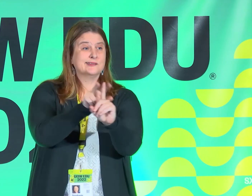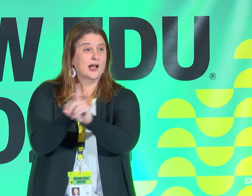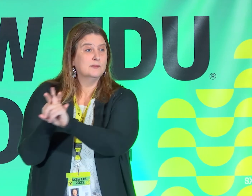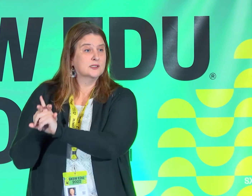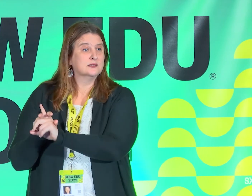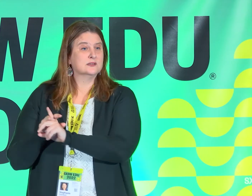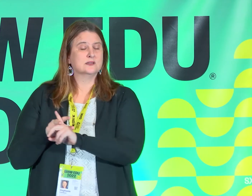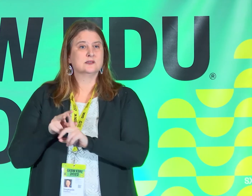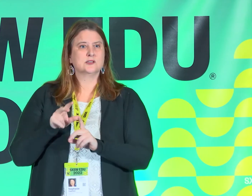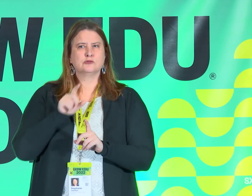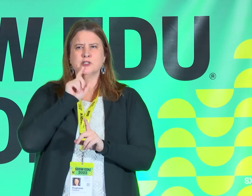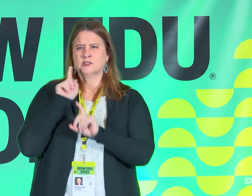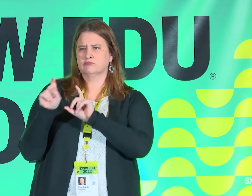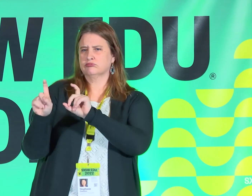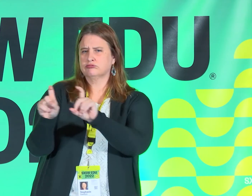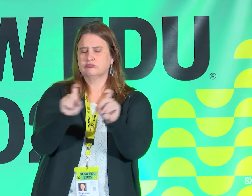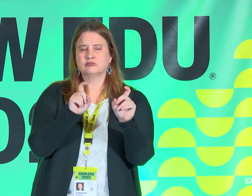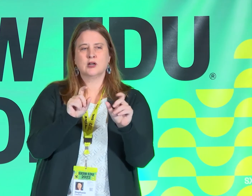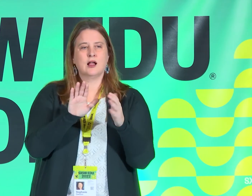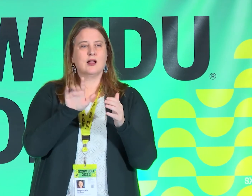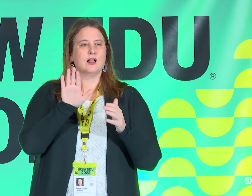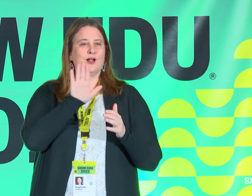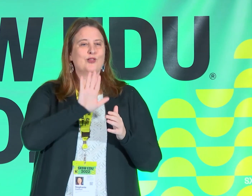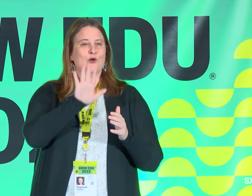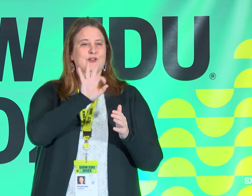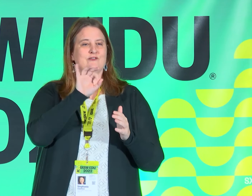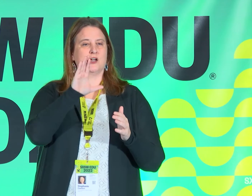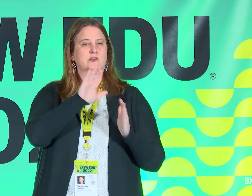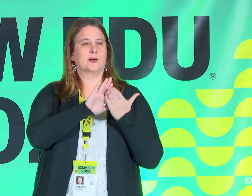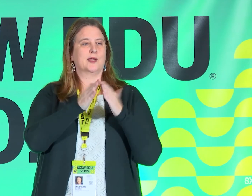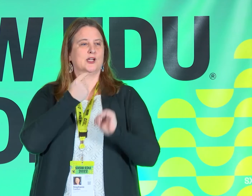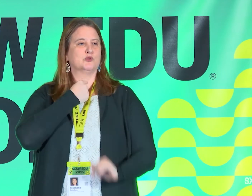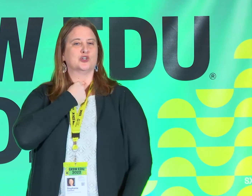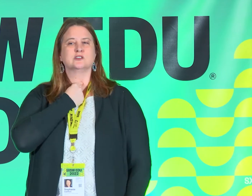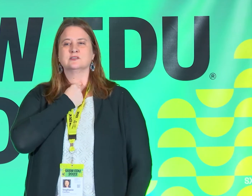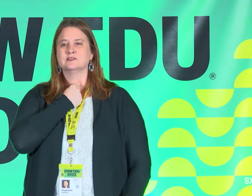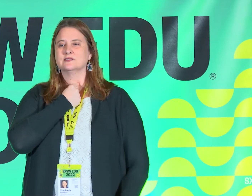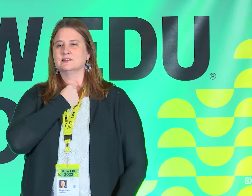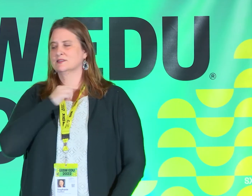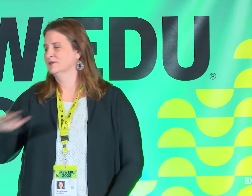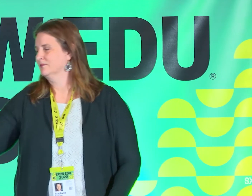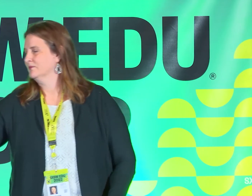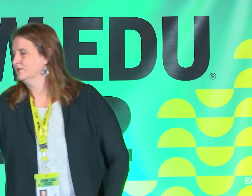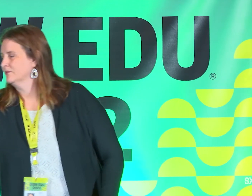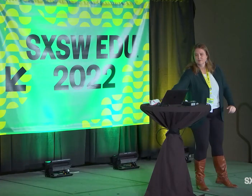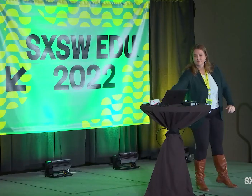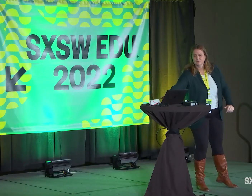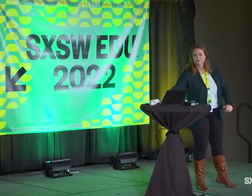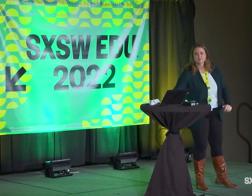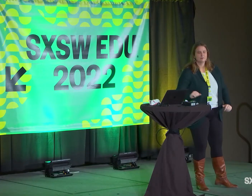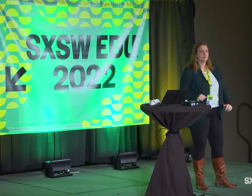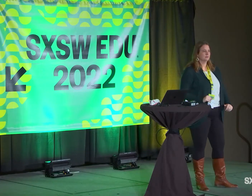tests, the assignments, really taking a hard look at those students because the faculty has now become